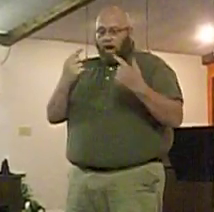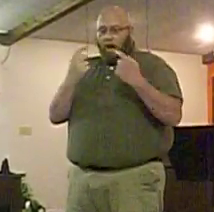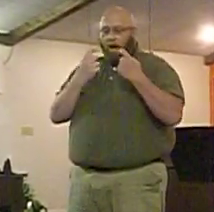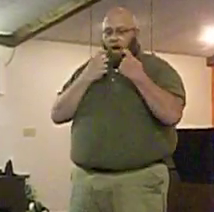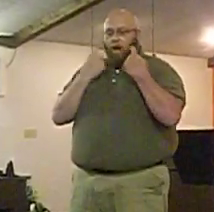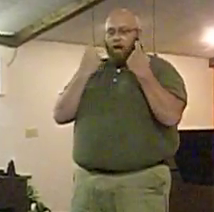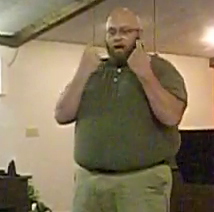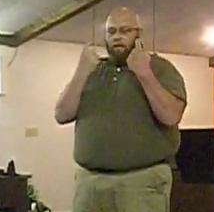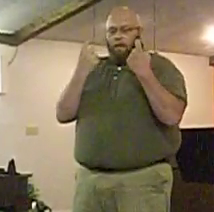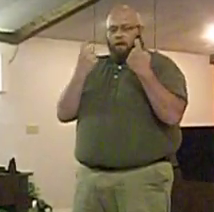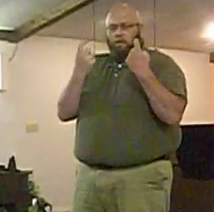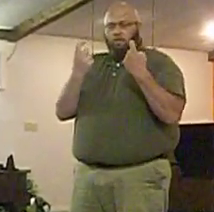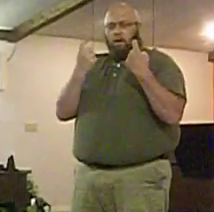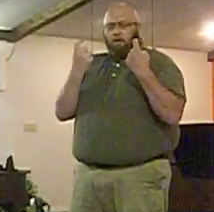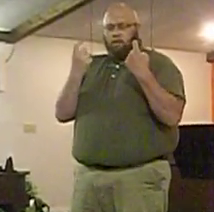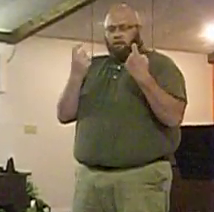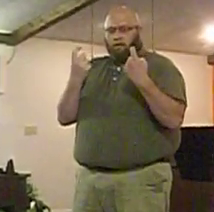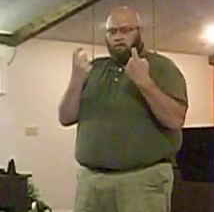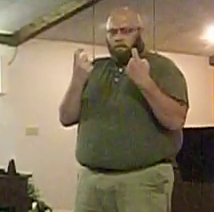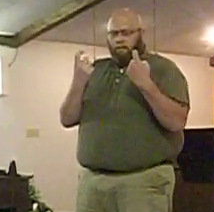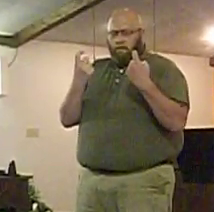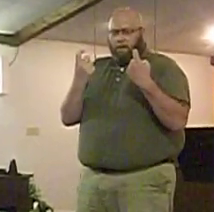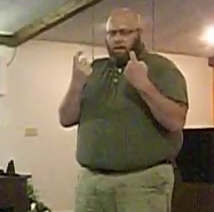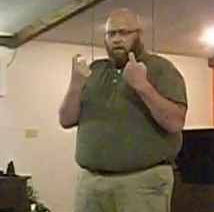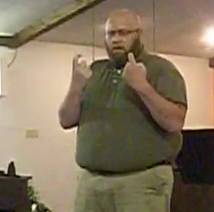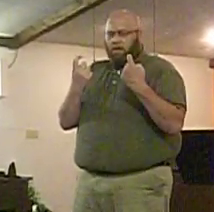I'm the one to blame,